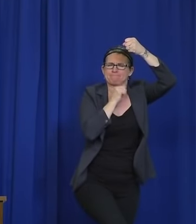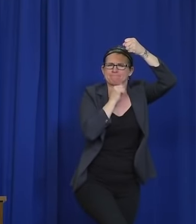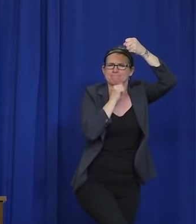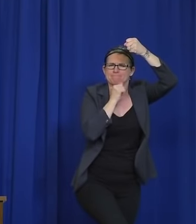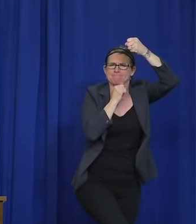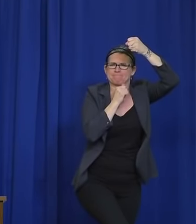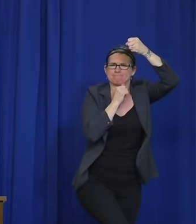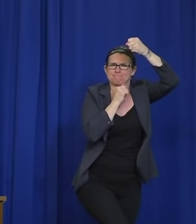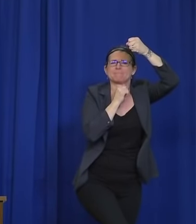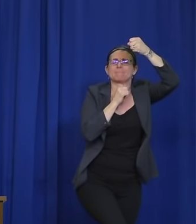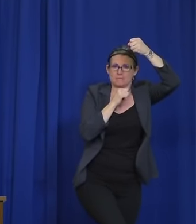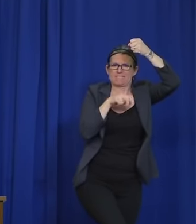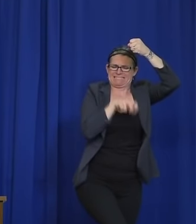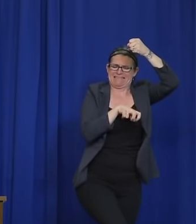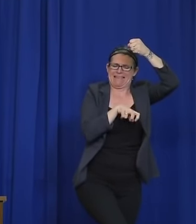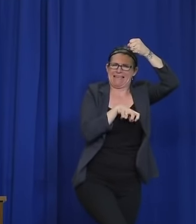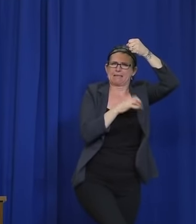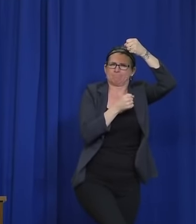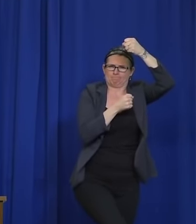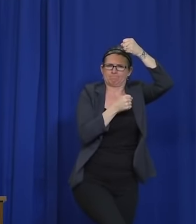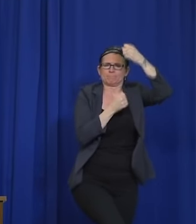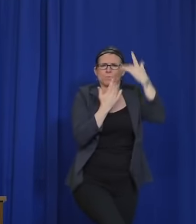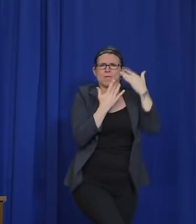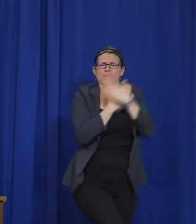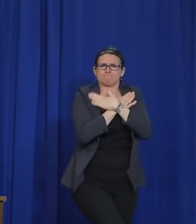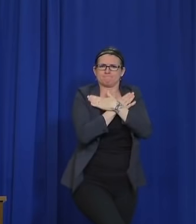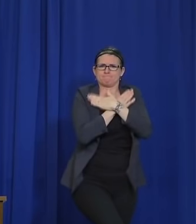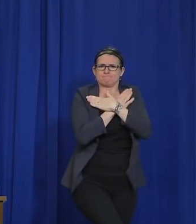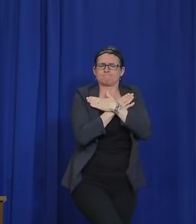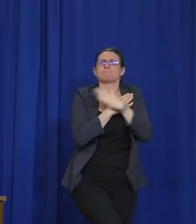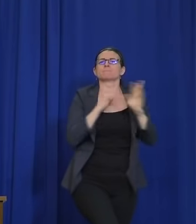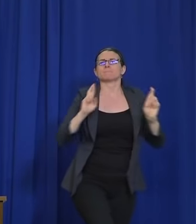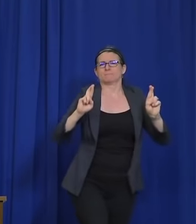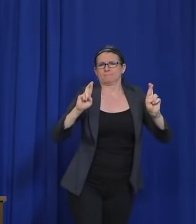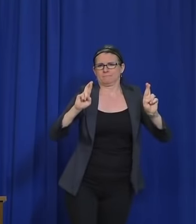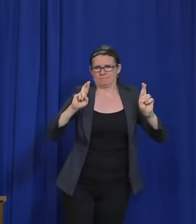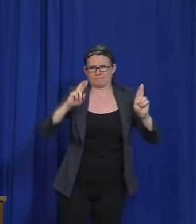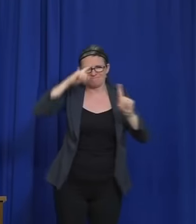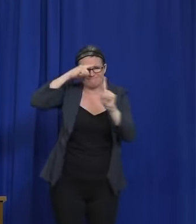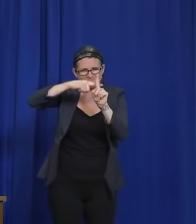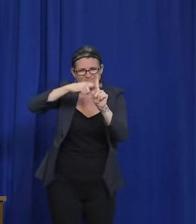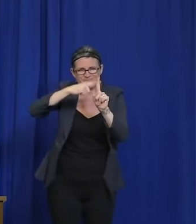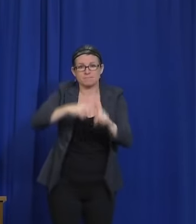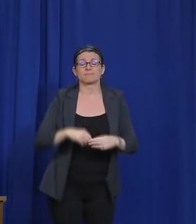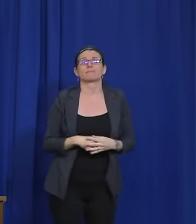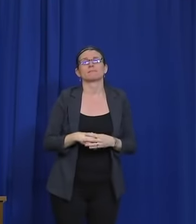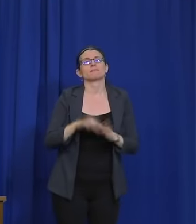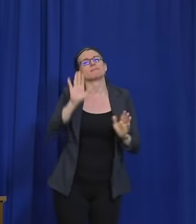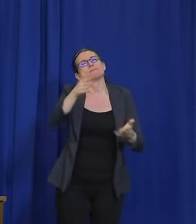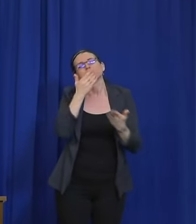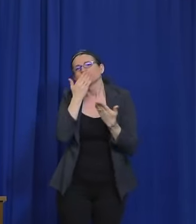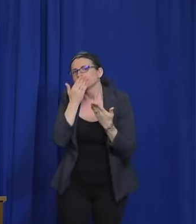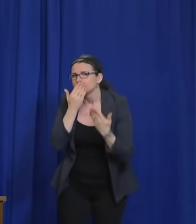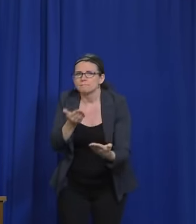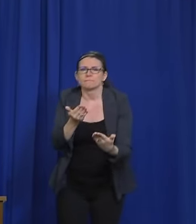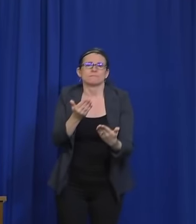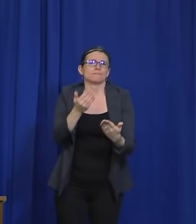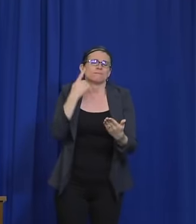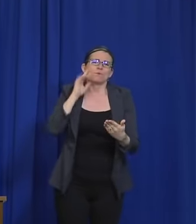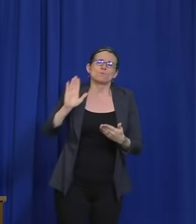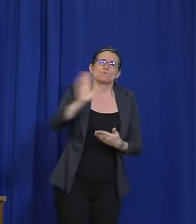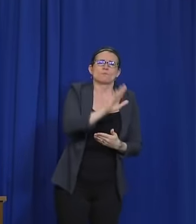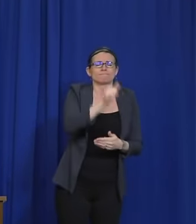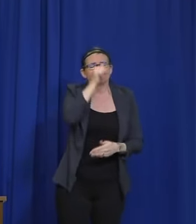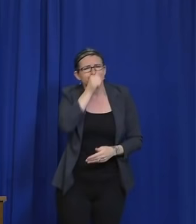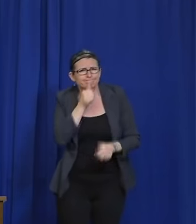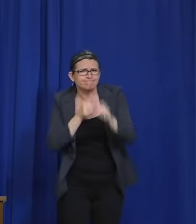Our efforts to beat this virus are working, so hold on. If we stay